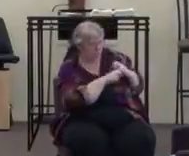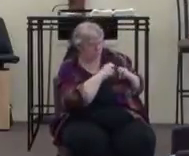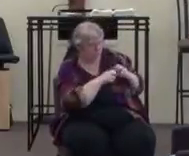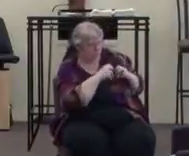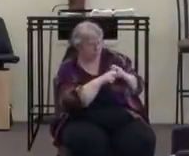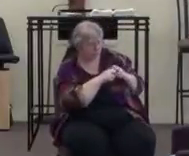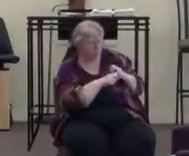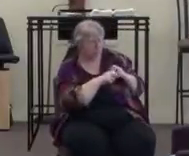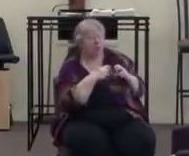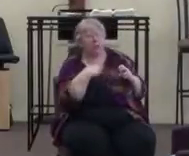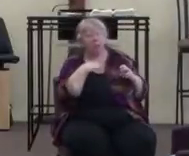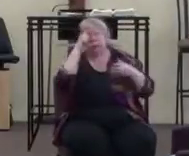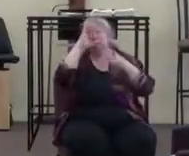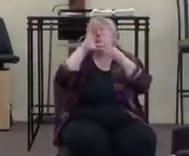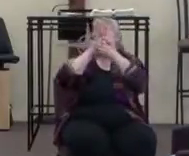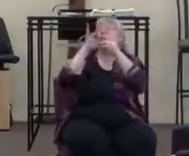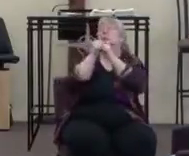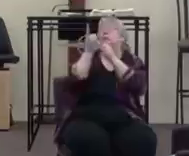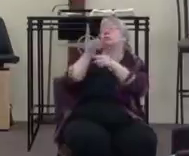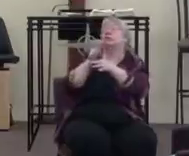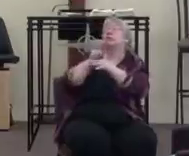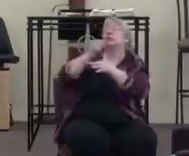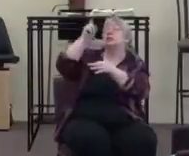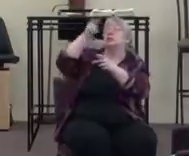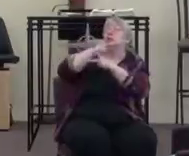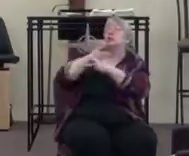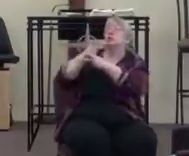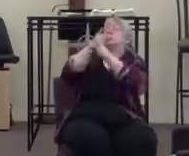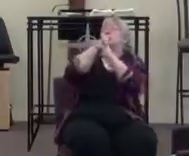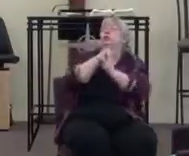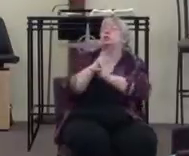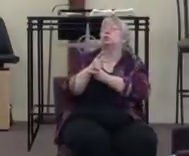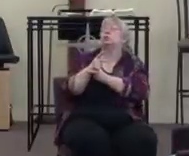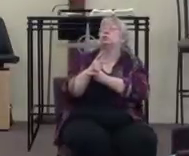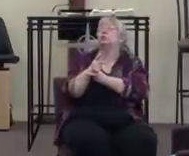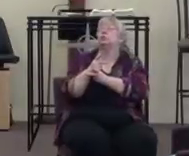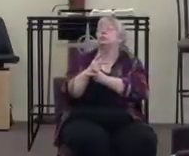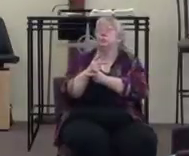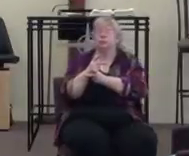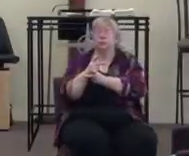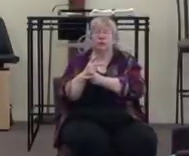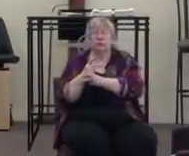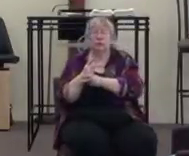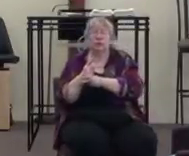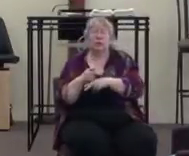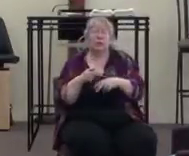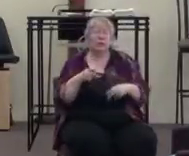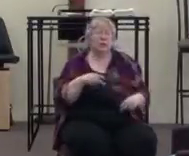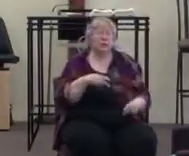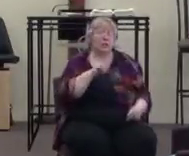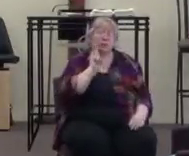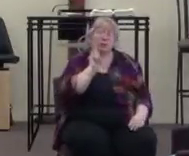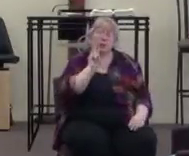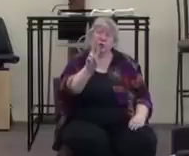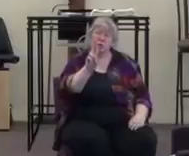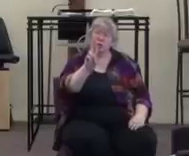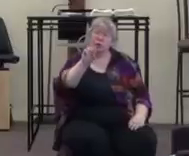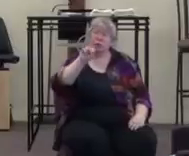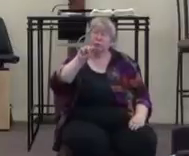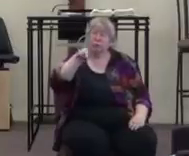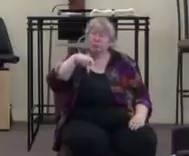faith that you can handle those obstacles. Joshua and Caleb didn't water down the giants. They said the giants are there, but they knew by